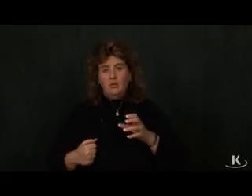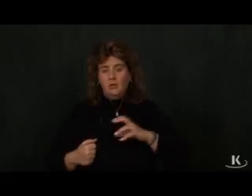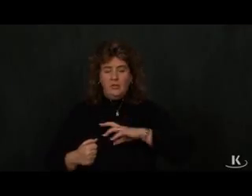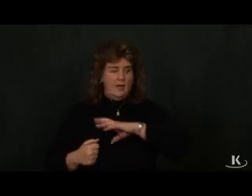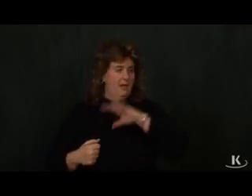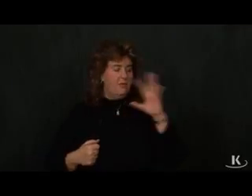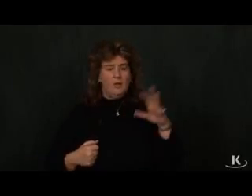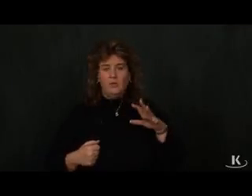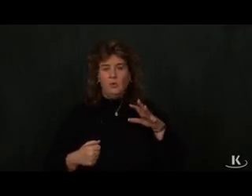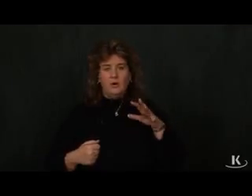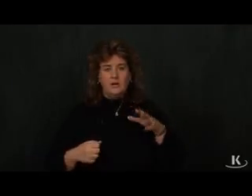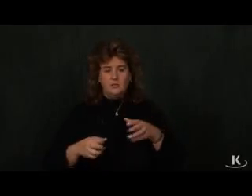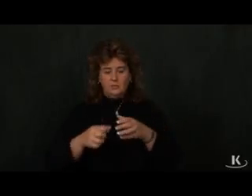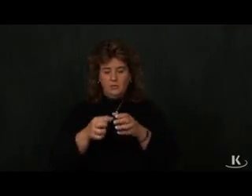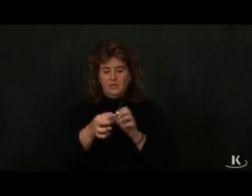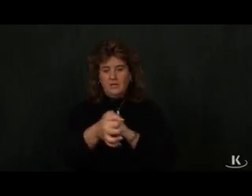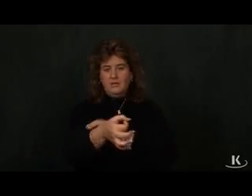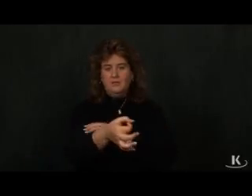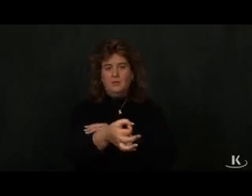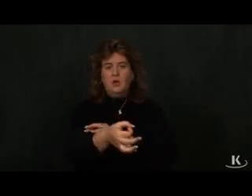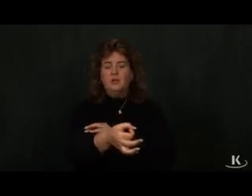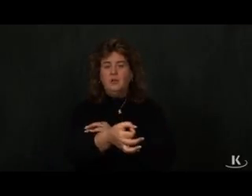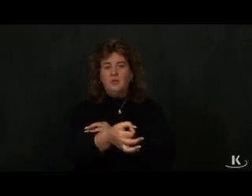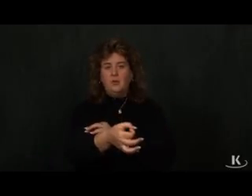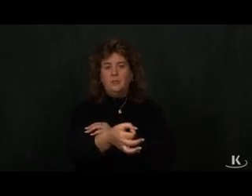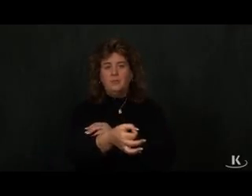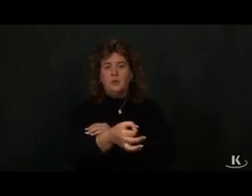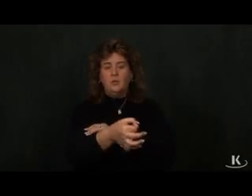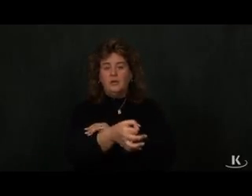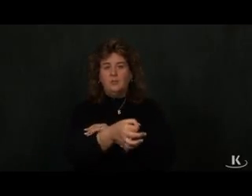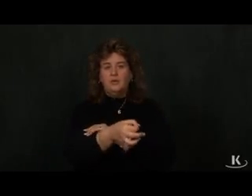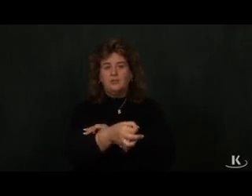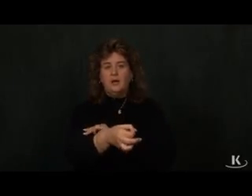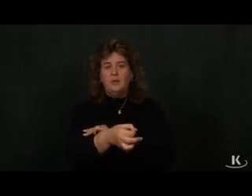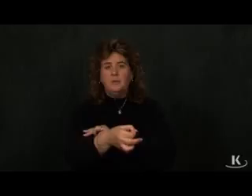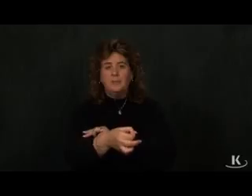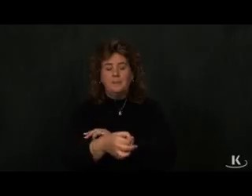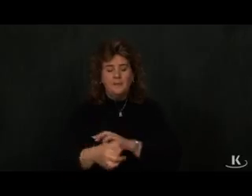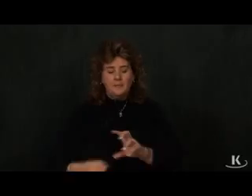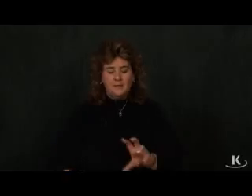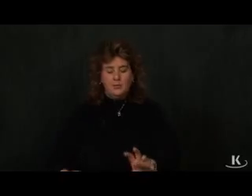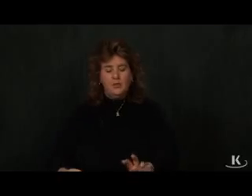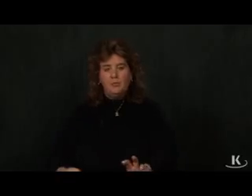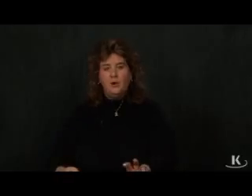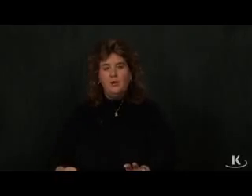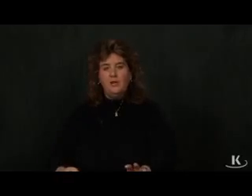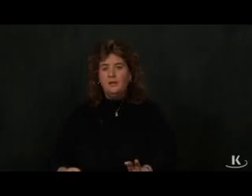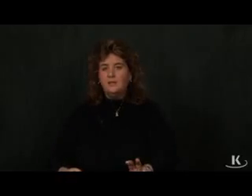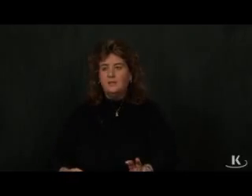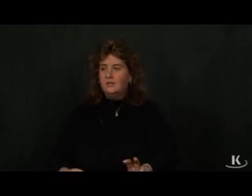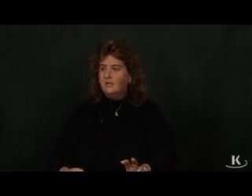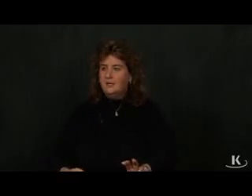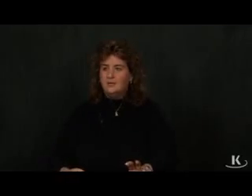with any of the other organisms you would see a nice little colony form where you put the drop. With Proteus, it's